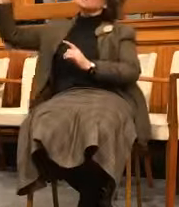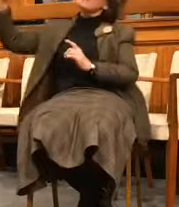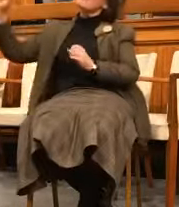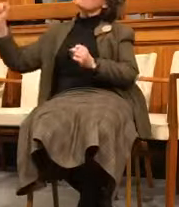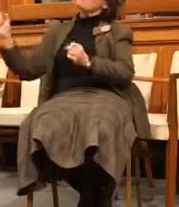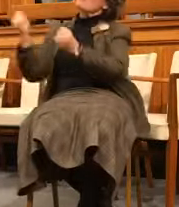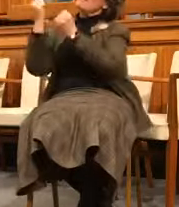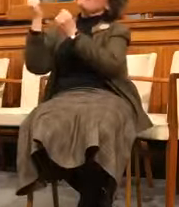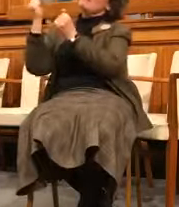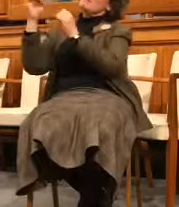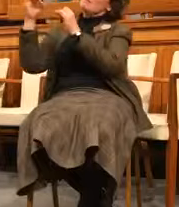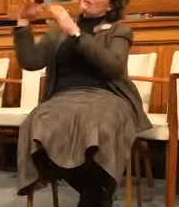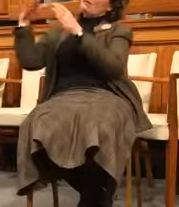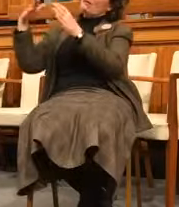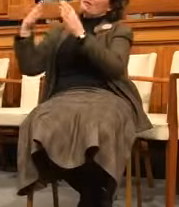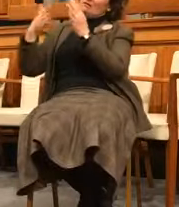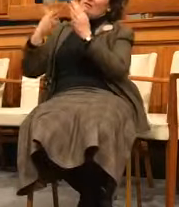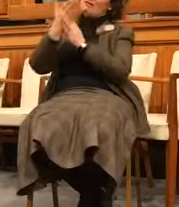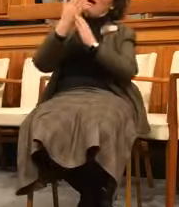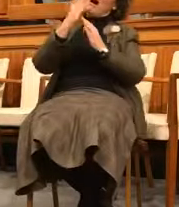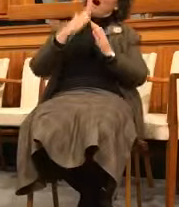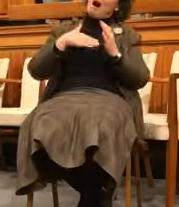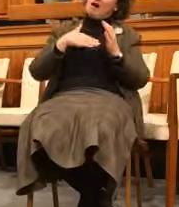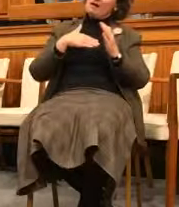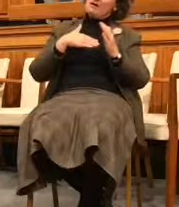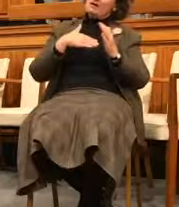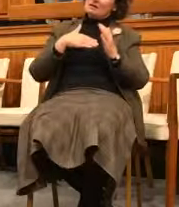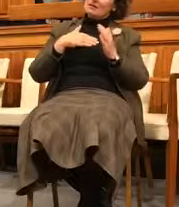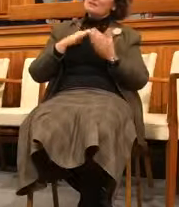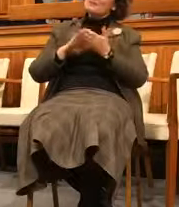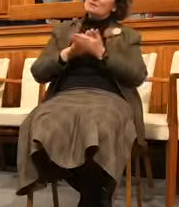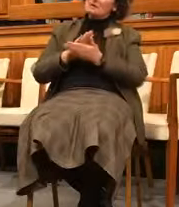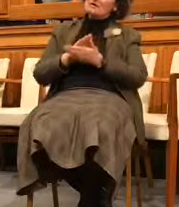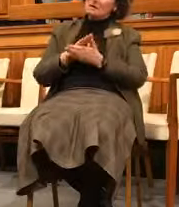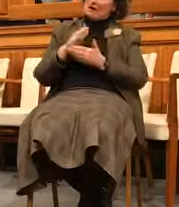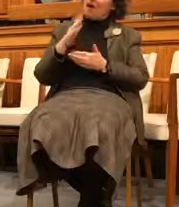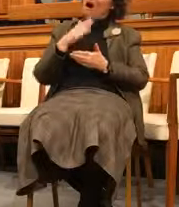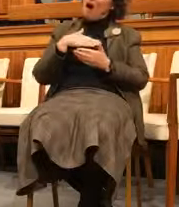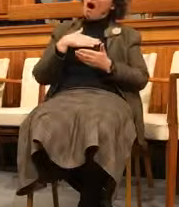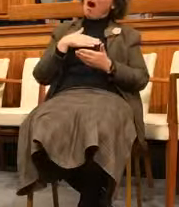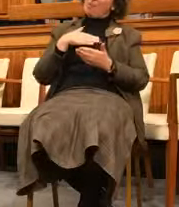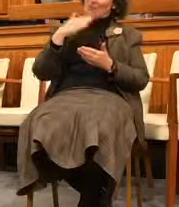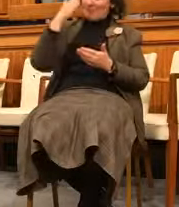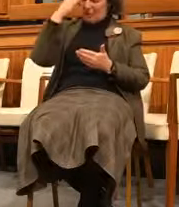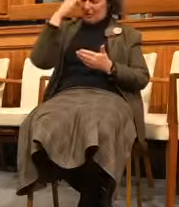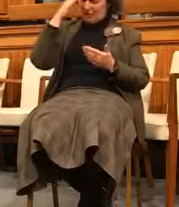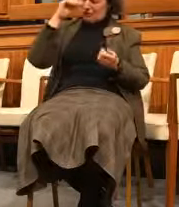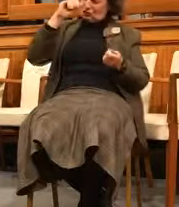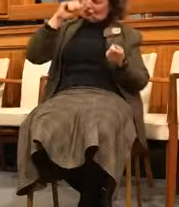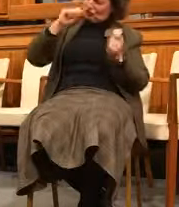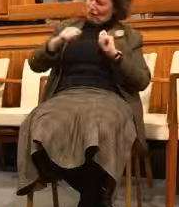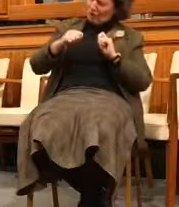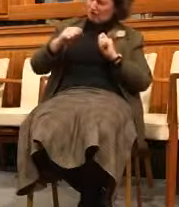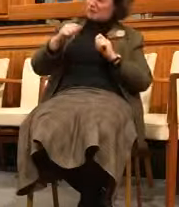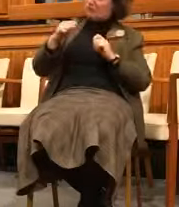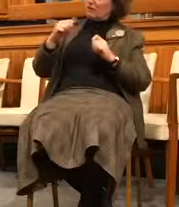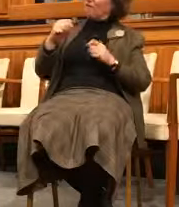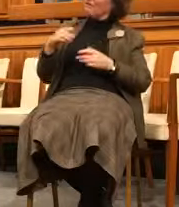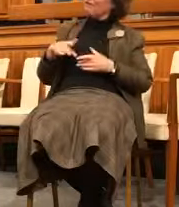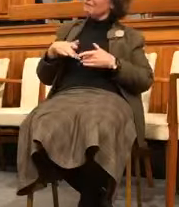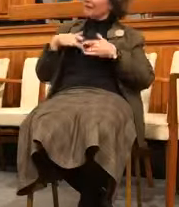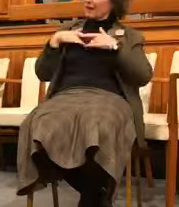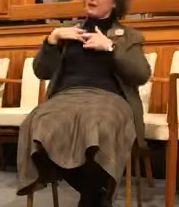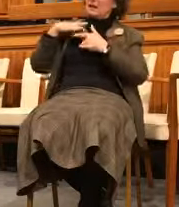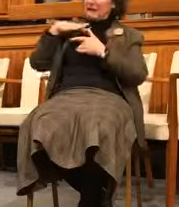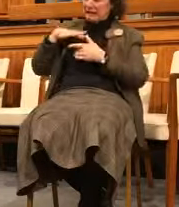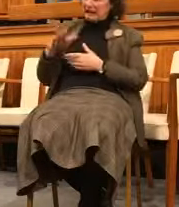near and causes us to desire thee and feel our need of thee and then bow the knee to thee. O Lord, this